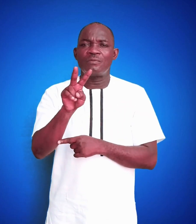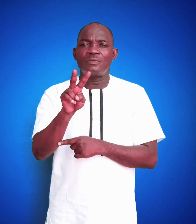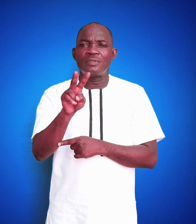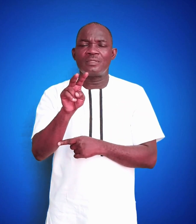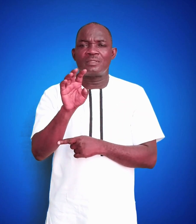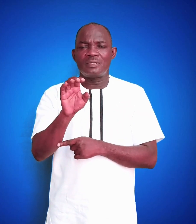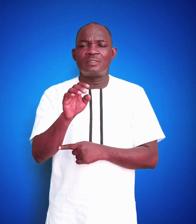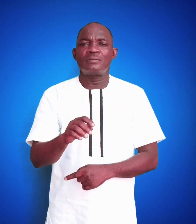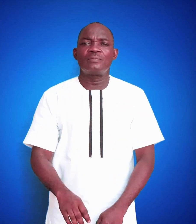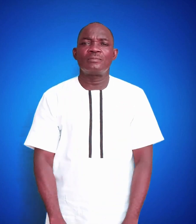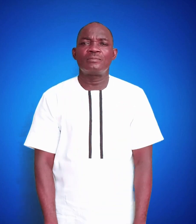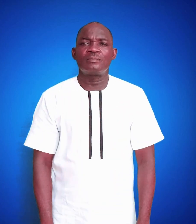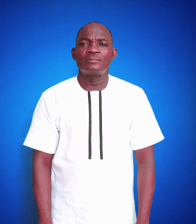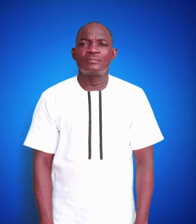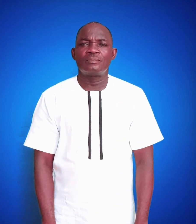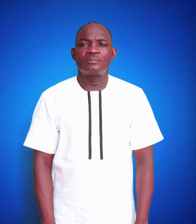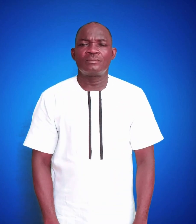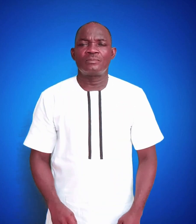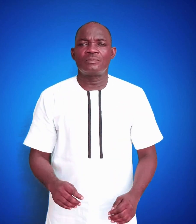OVC,